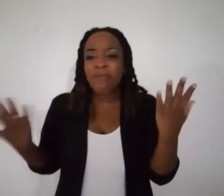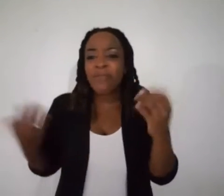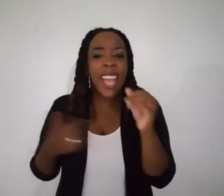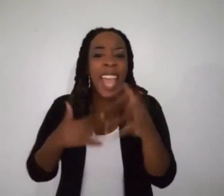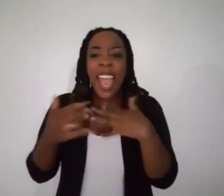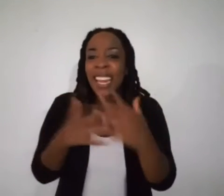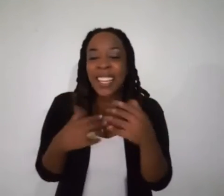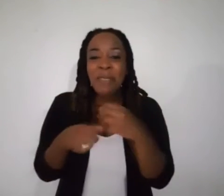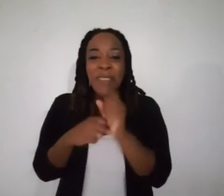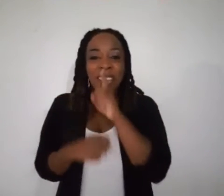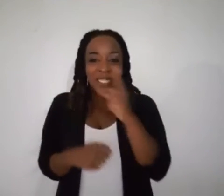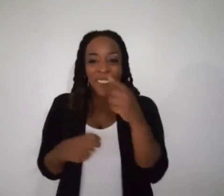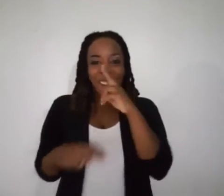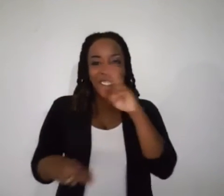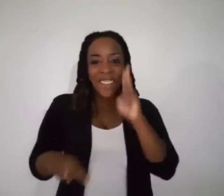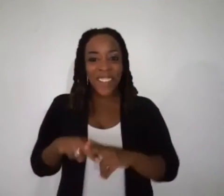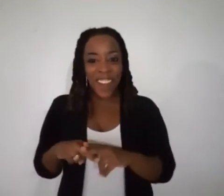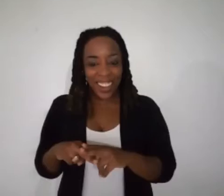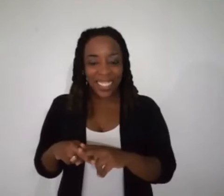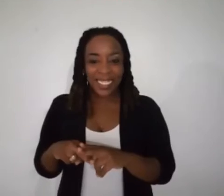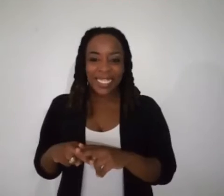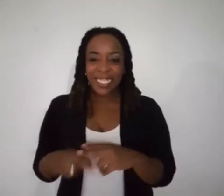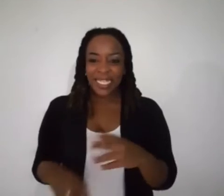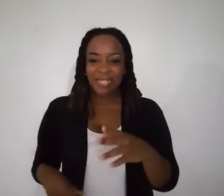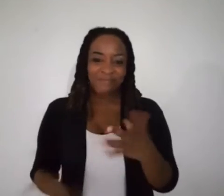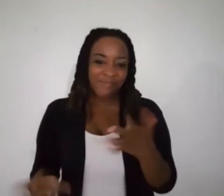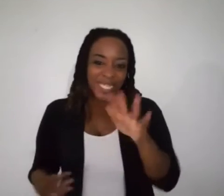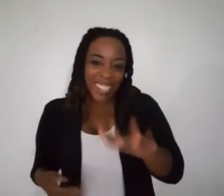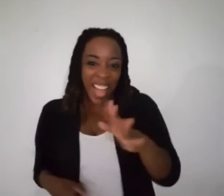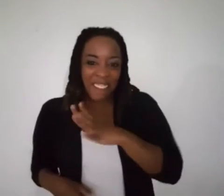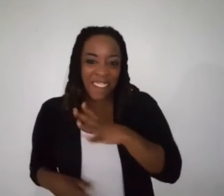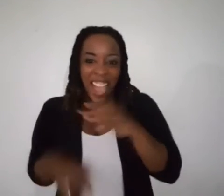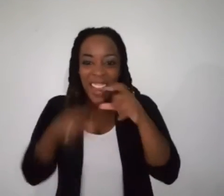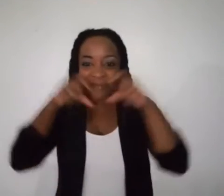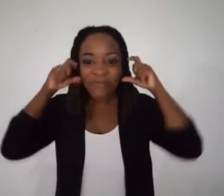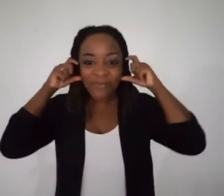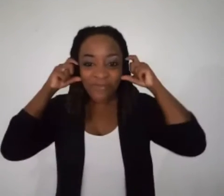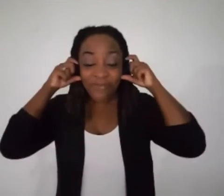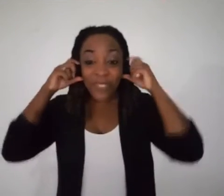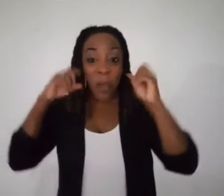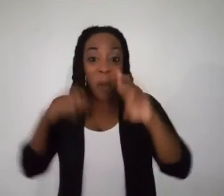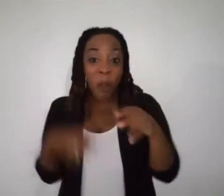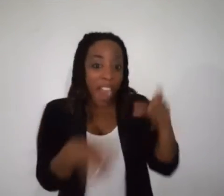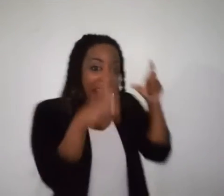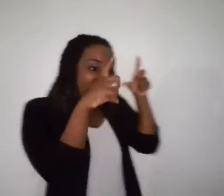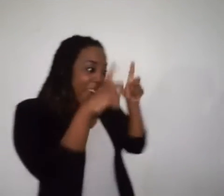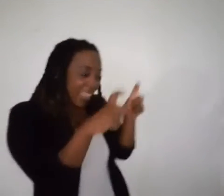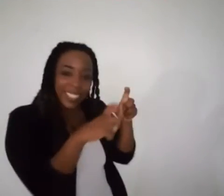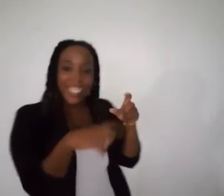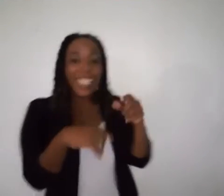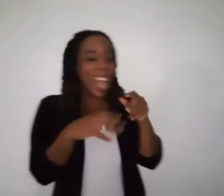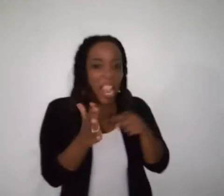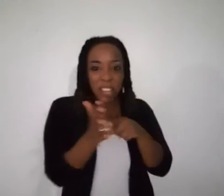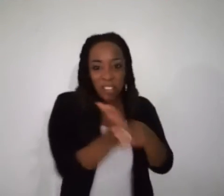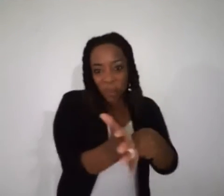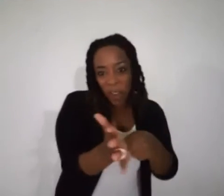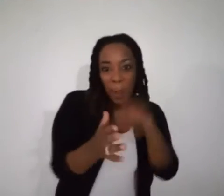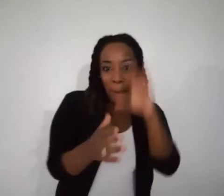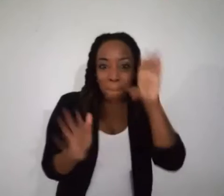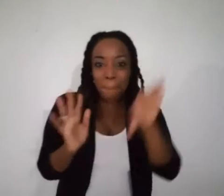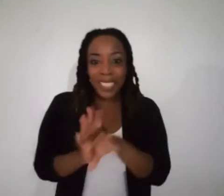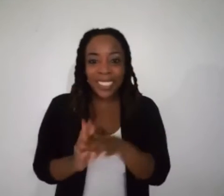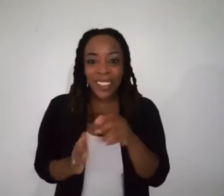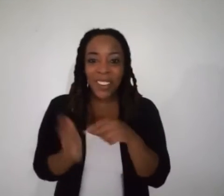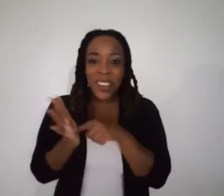your child won't mind having it on. Take a picture of them in the mask and show it to them, and show them that they're wearing their